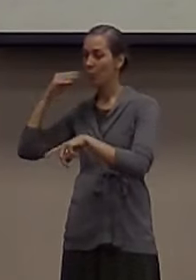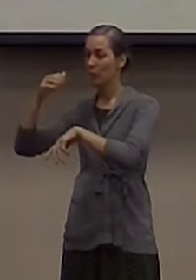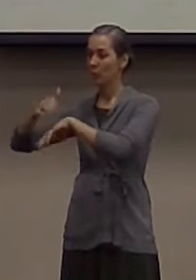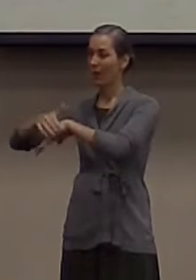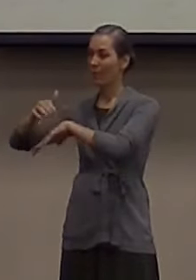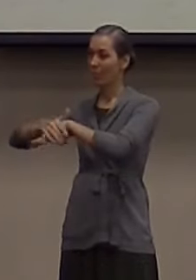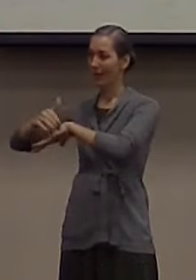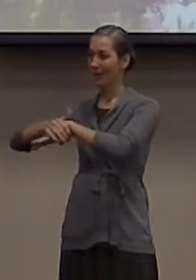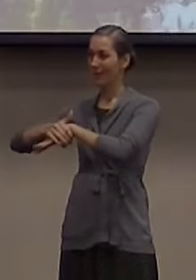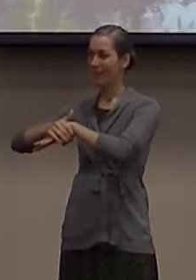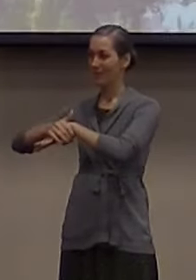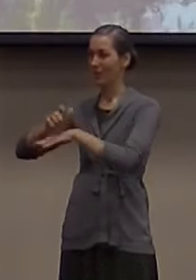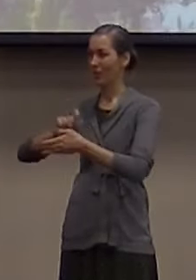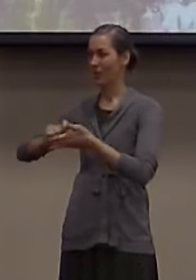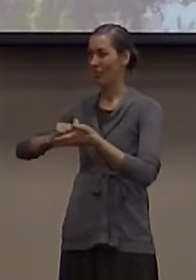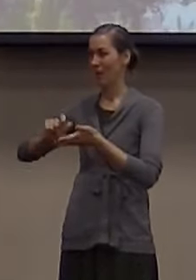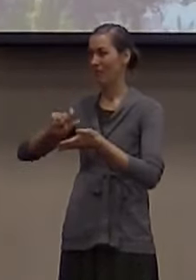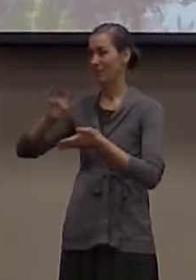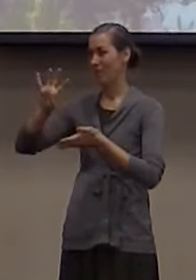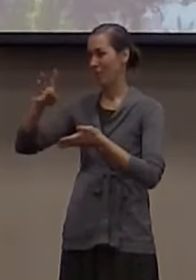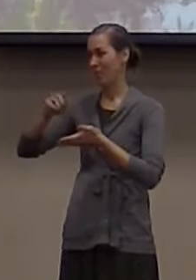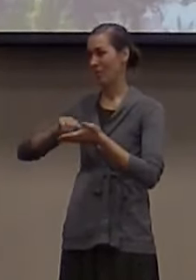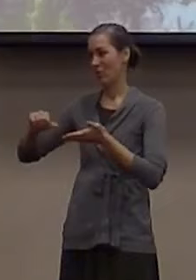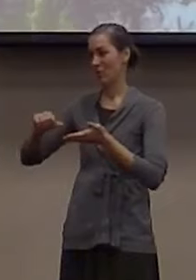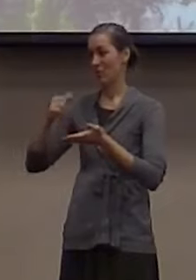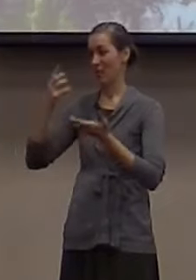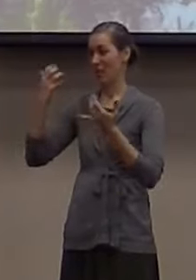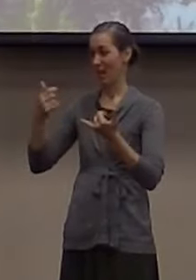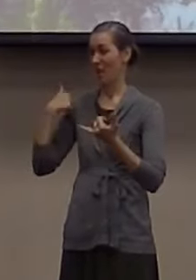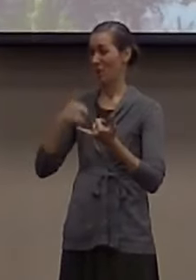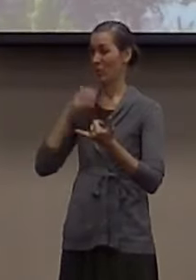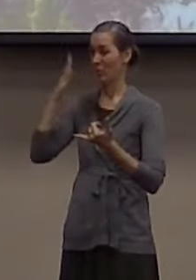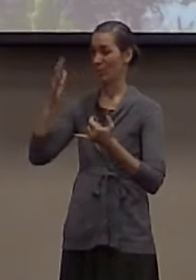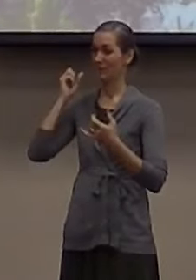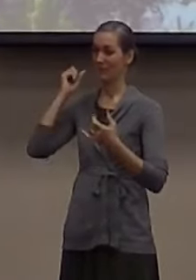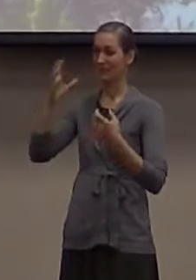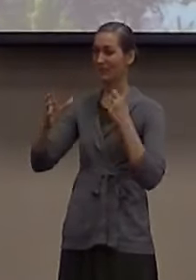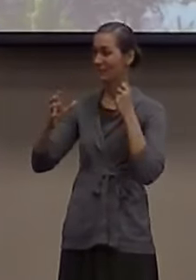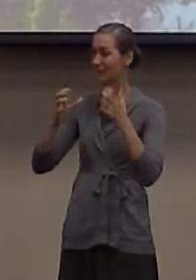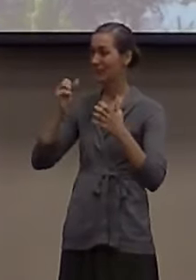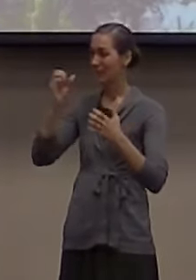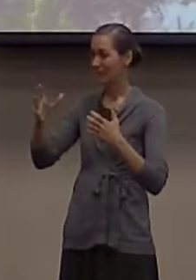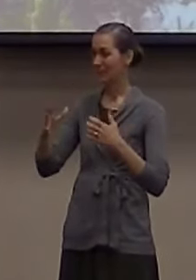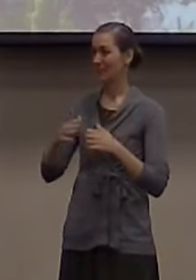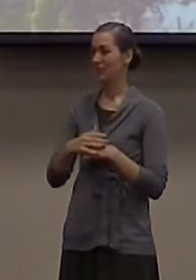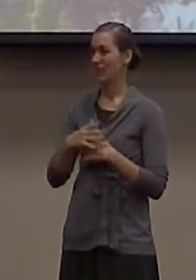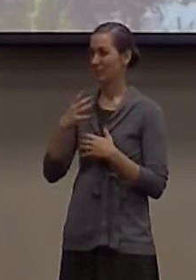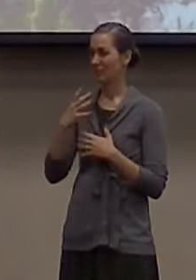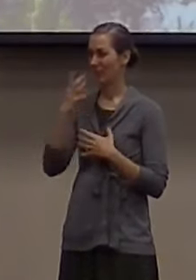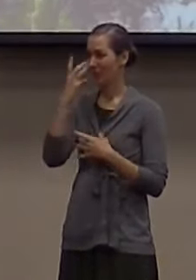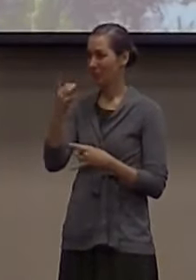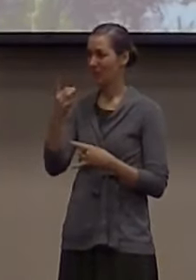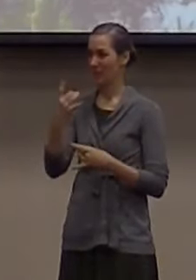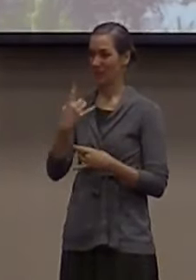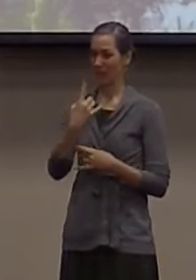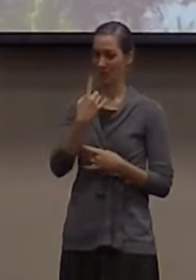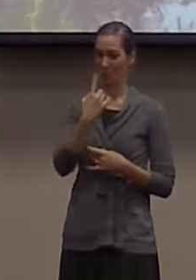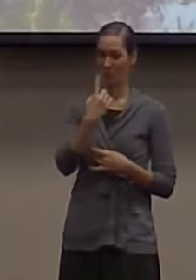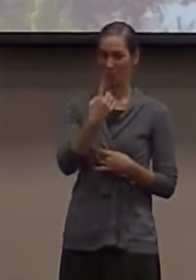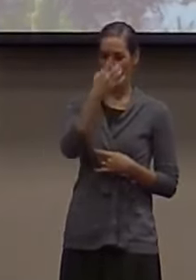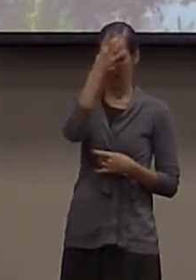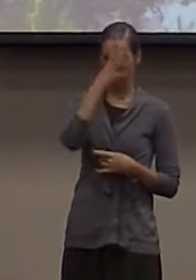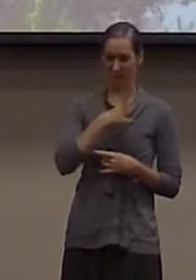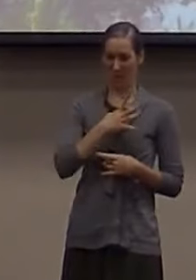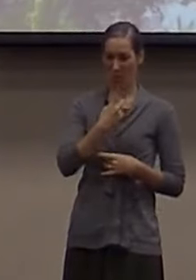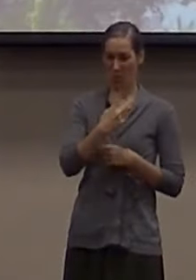Okay, so we're going to sing this song. Again, that's kind of this collaboration between 2 guys separated by several countries